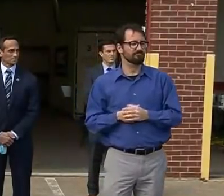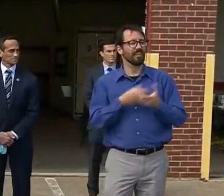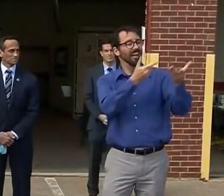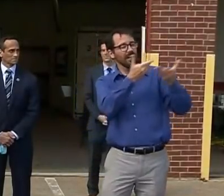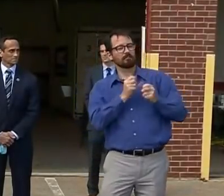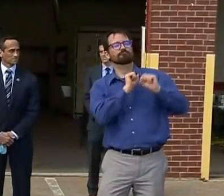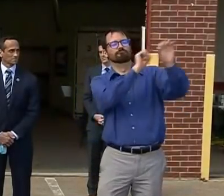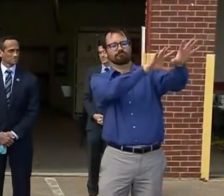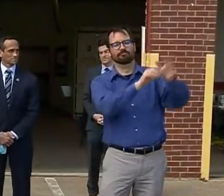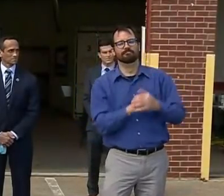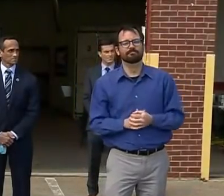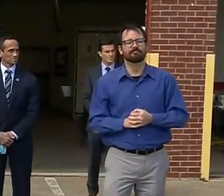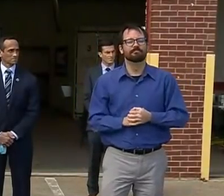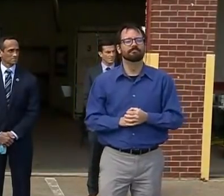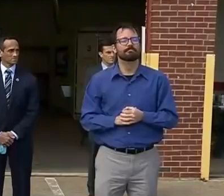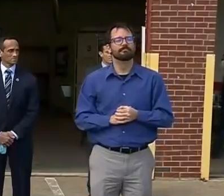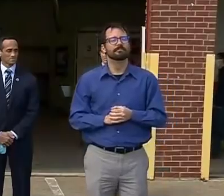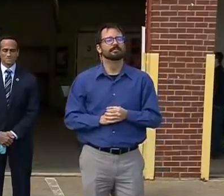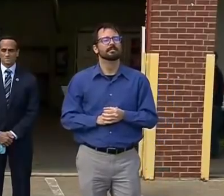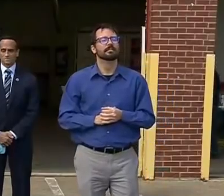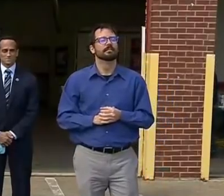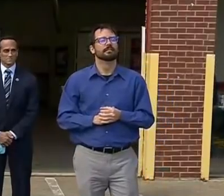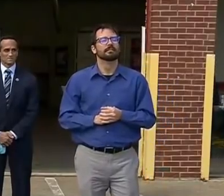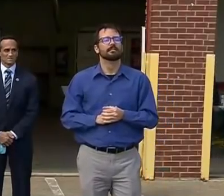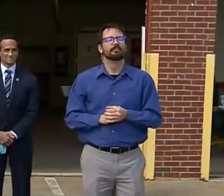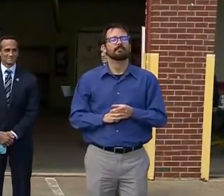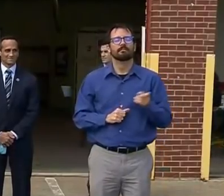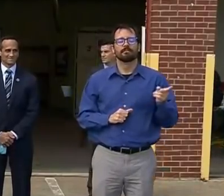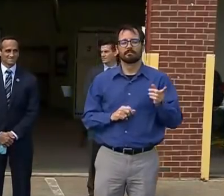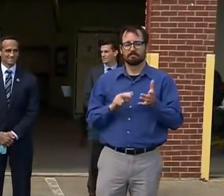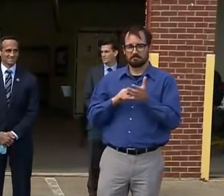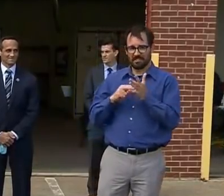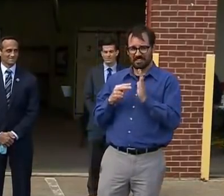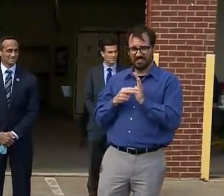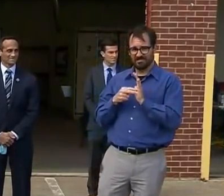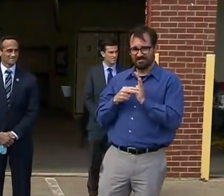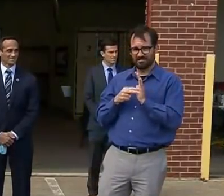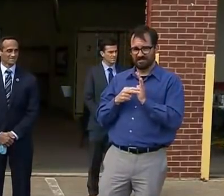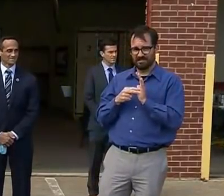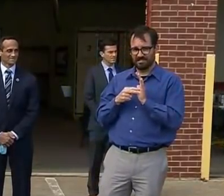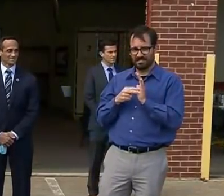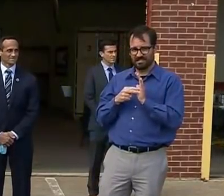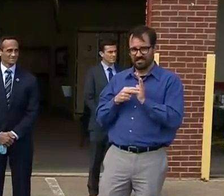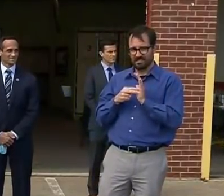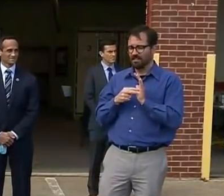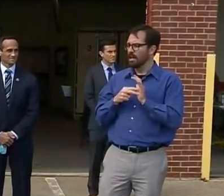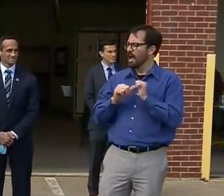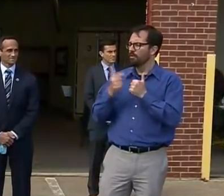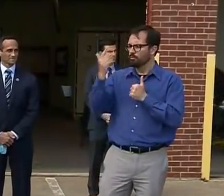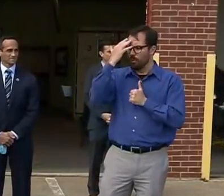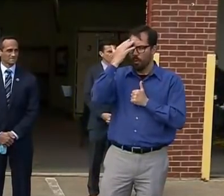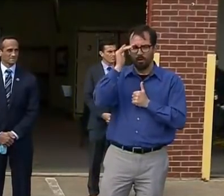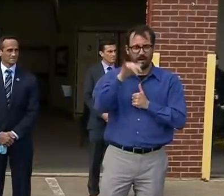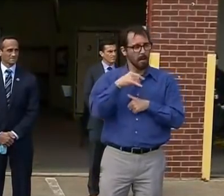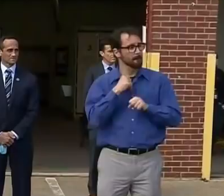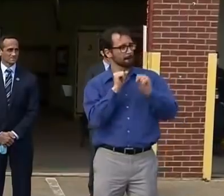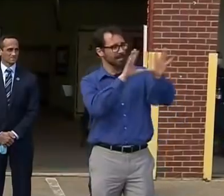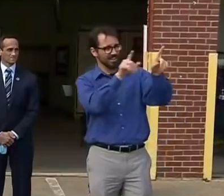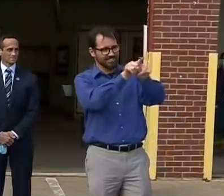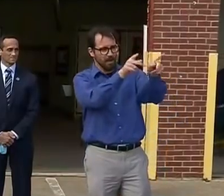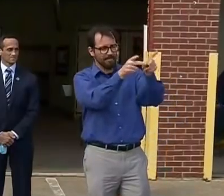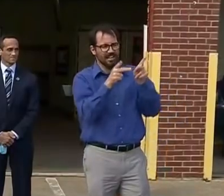absolutely. Absolutely. They have their names on them. So I have a question about funding. It's great that the